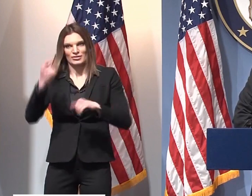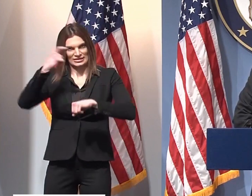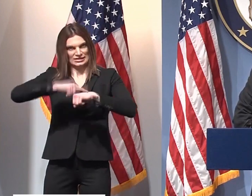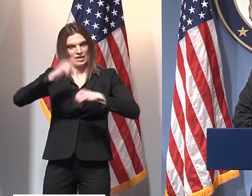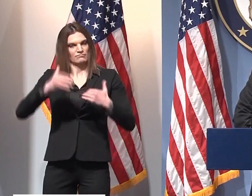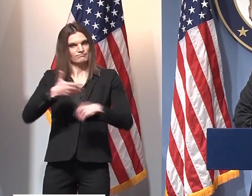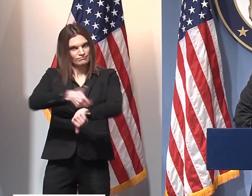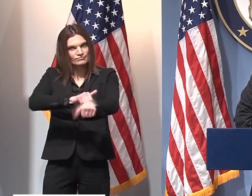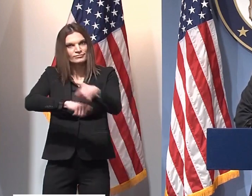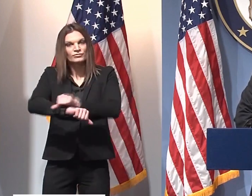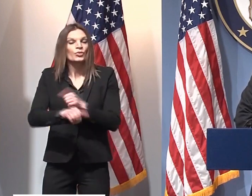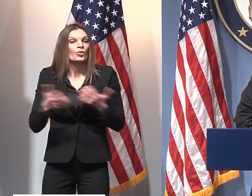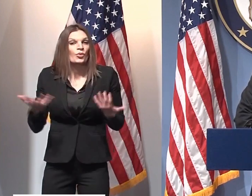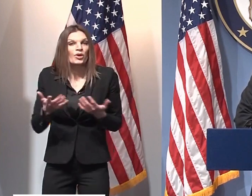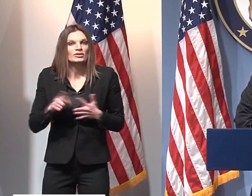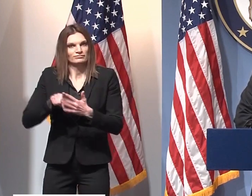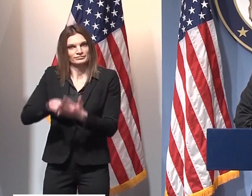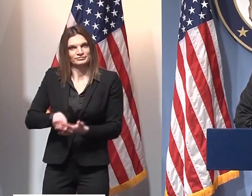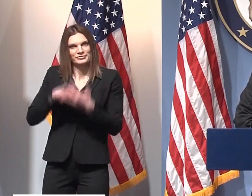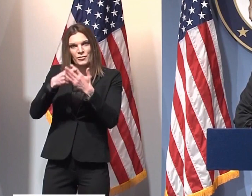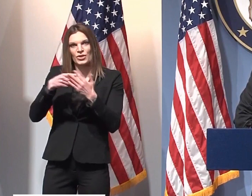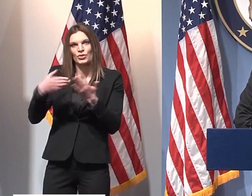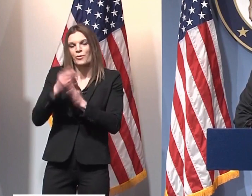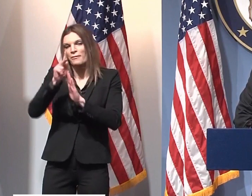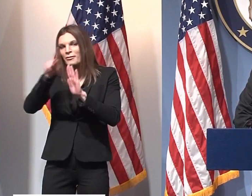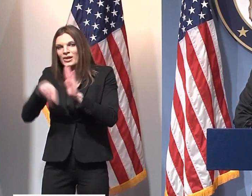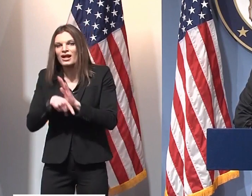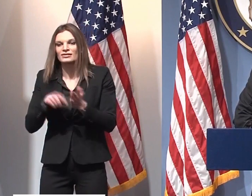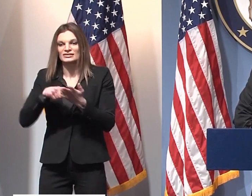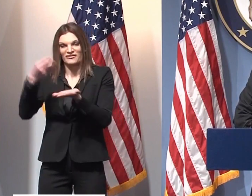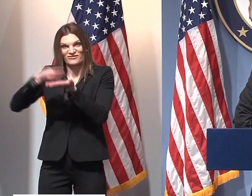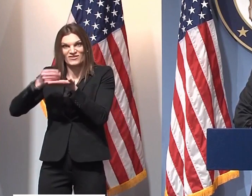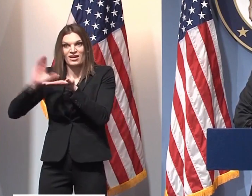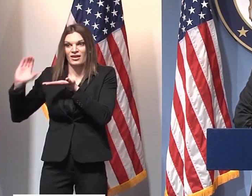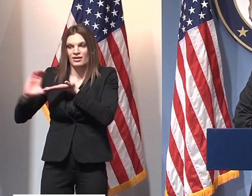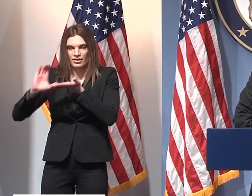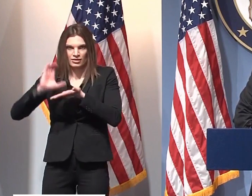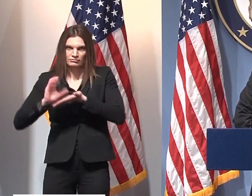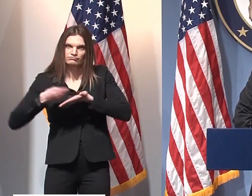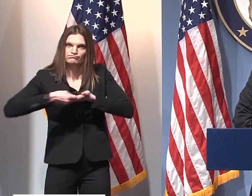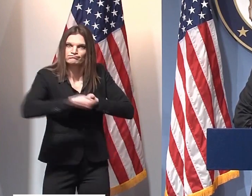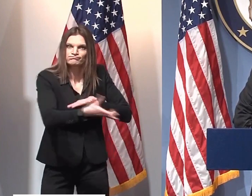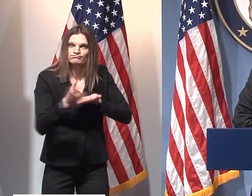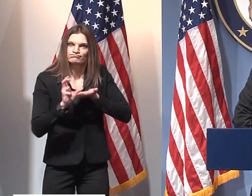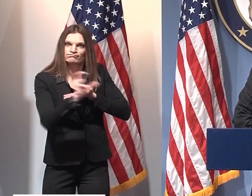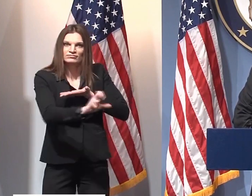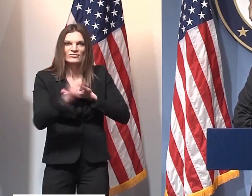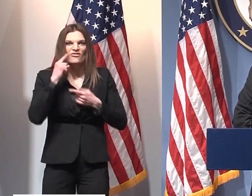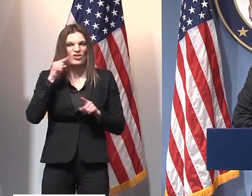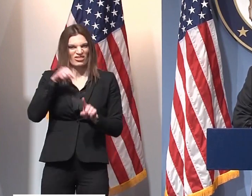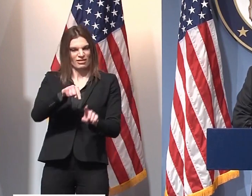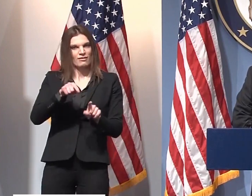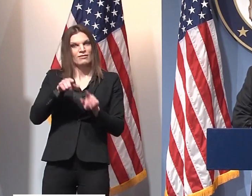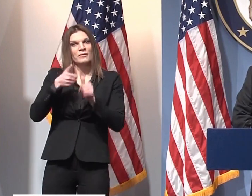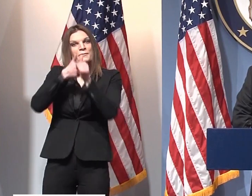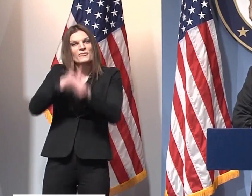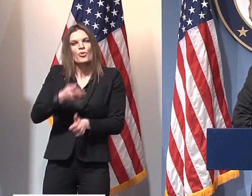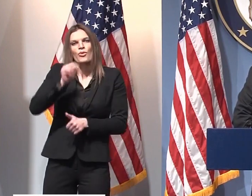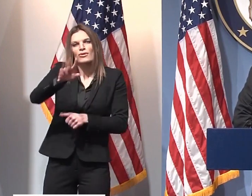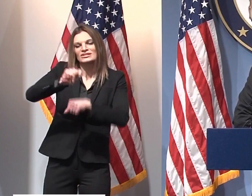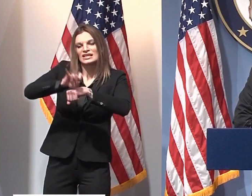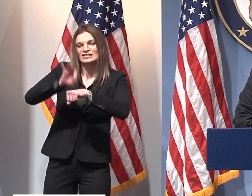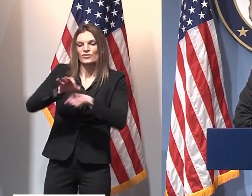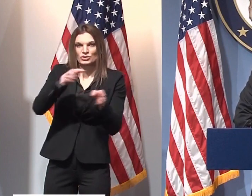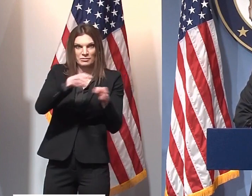work begins with implementing the policies, funding, and priorities that have been outlined by the Poverty Task Force.